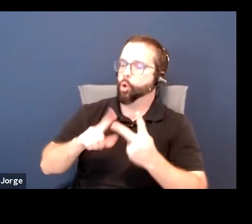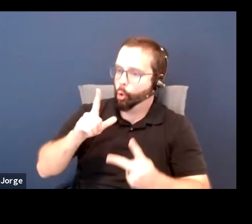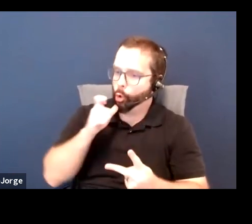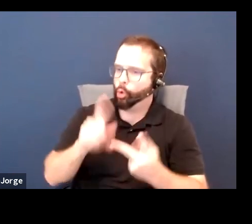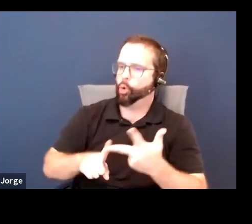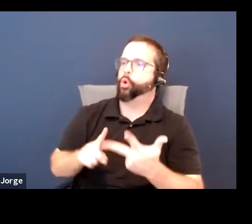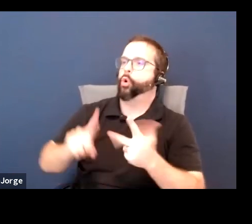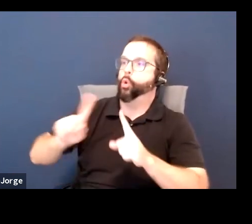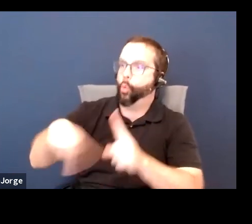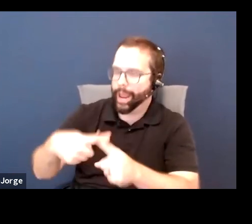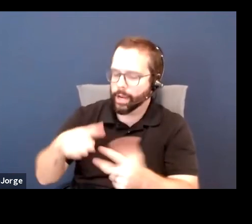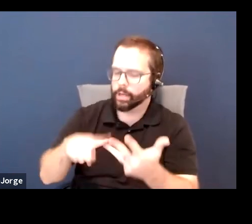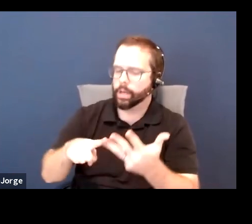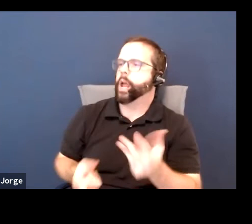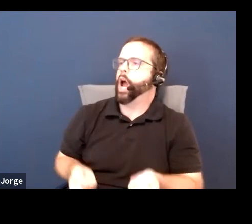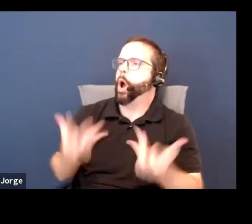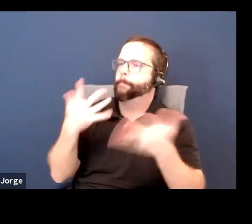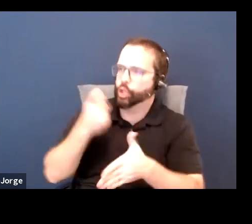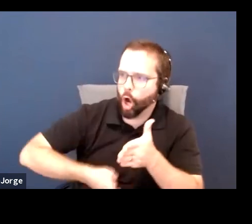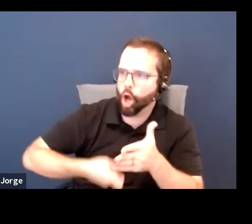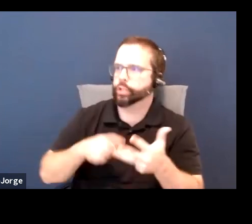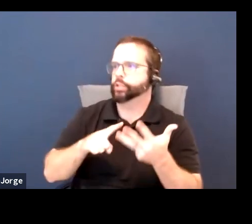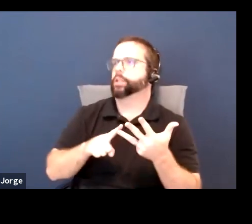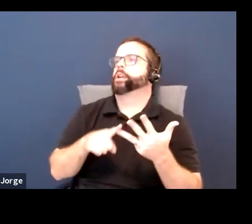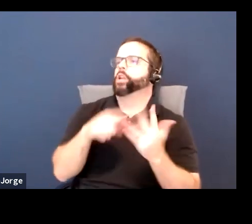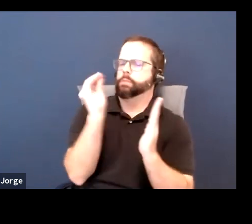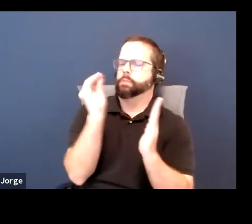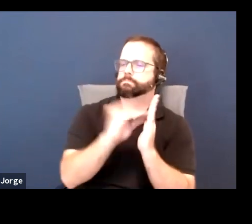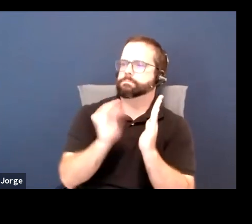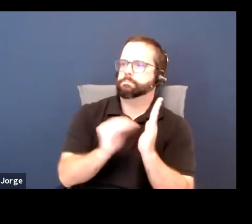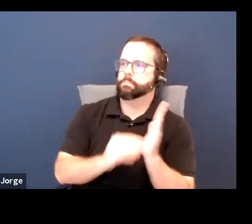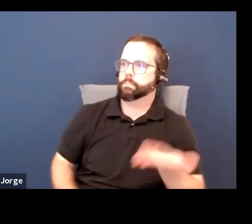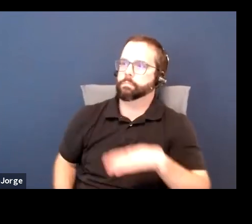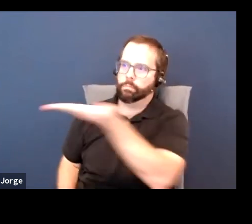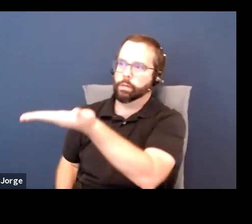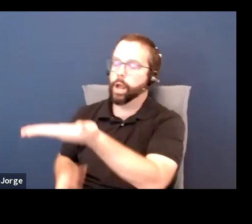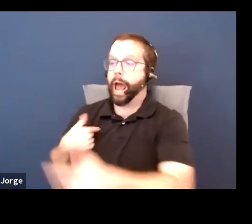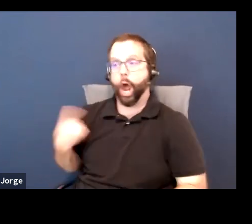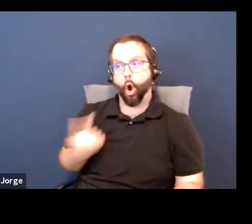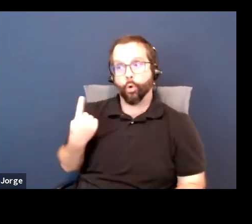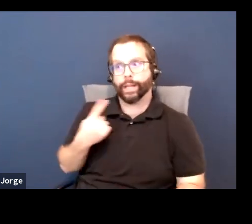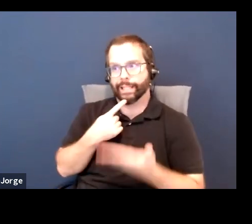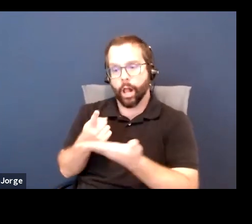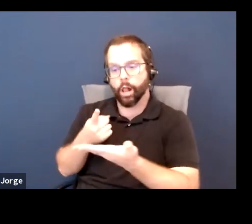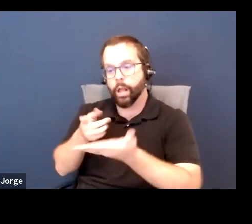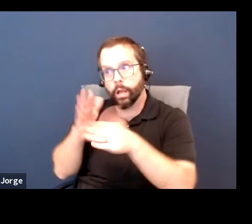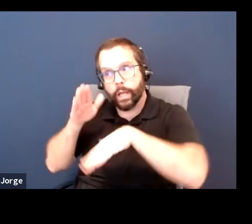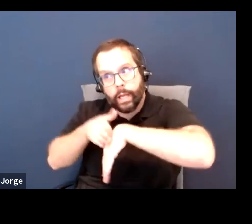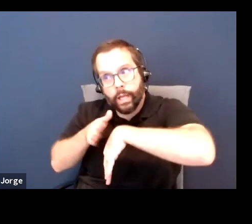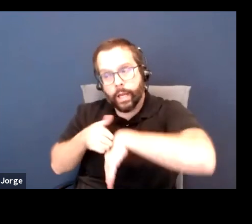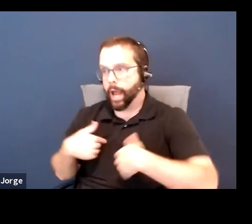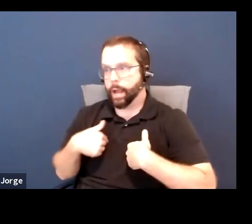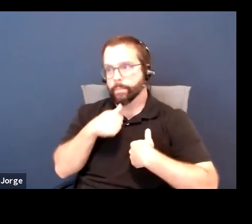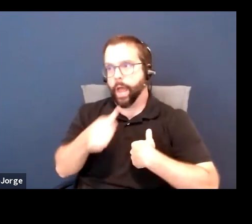potentially how much it costs. I always tell folks that I'm not a contractor or an engineer. I don't really know how much it's